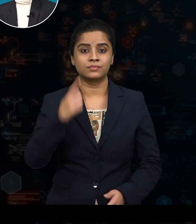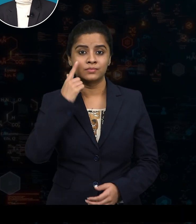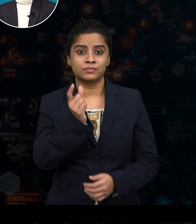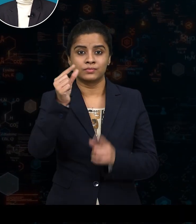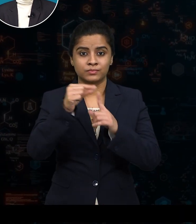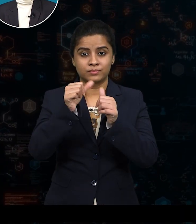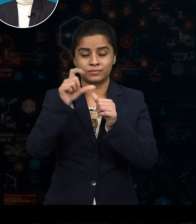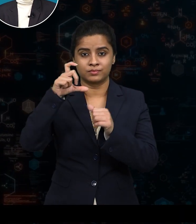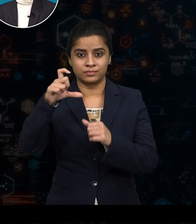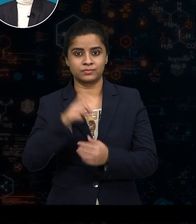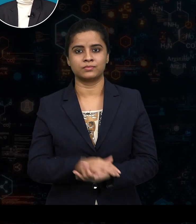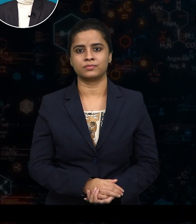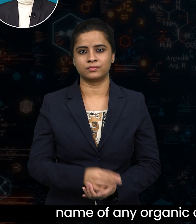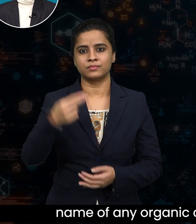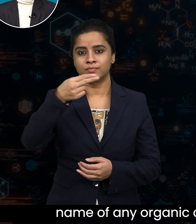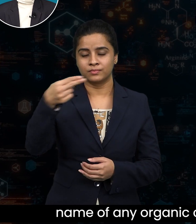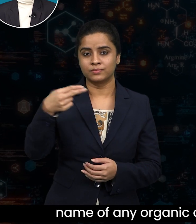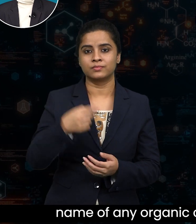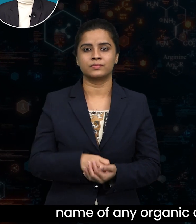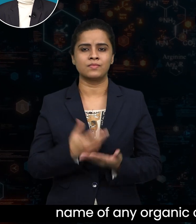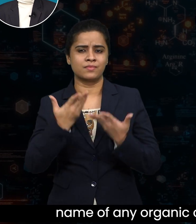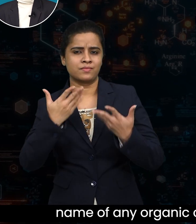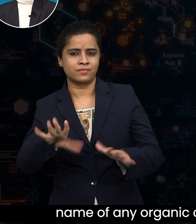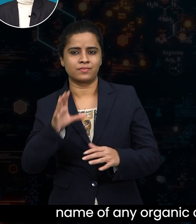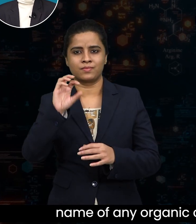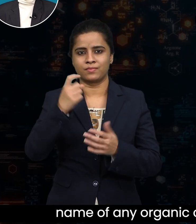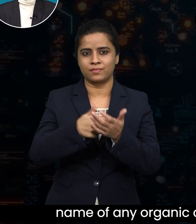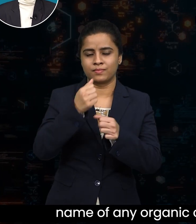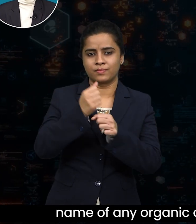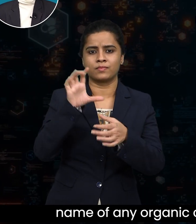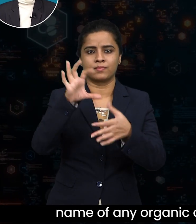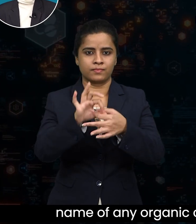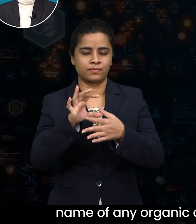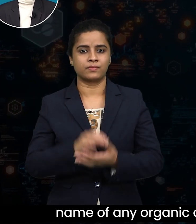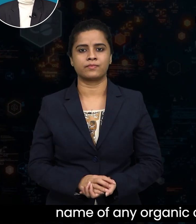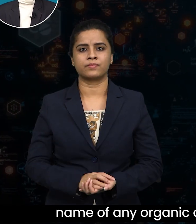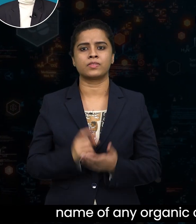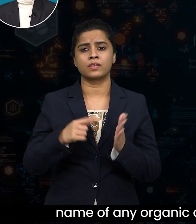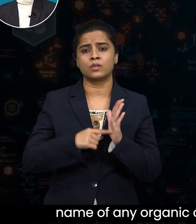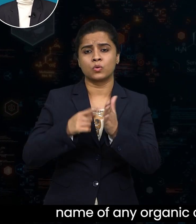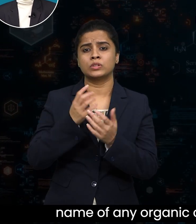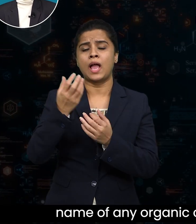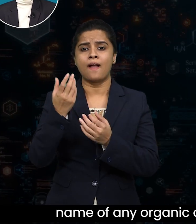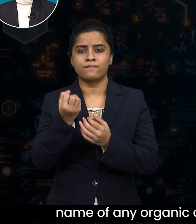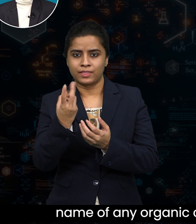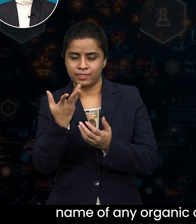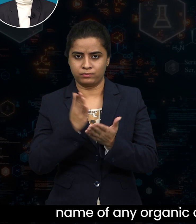The IUPAC name of any organic compound consists of three